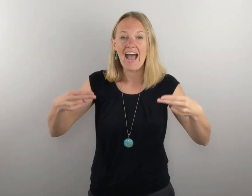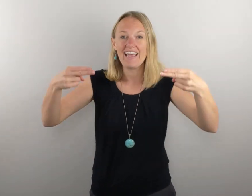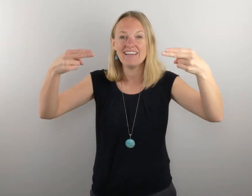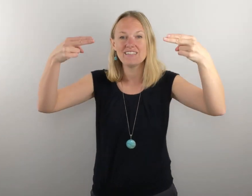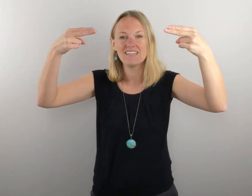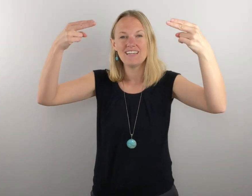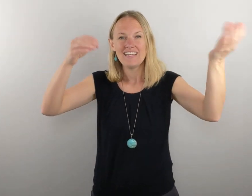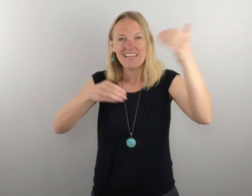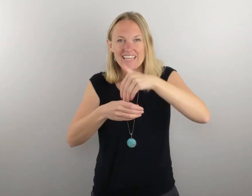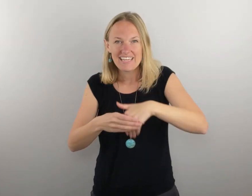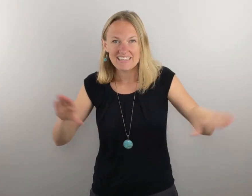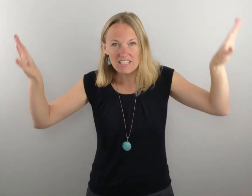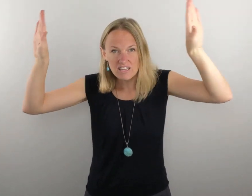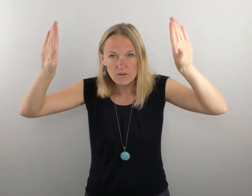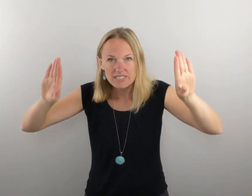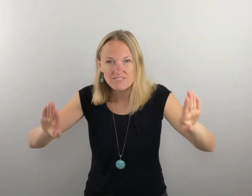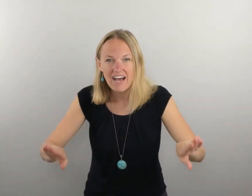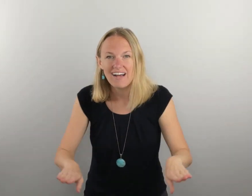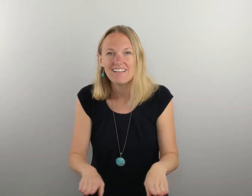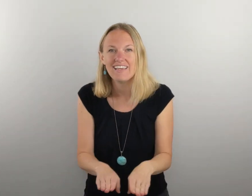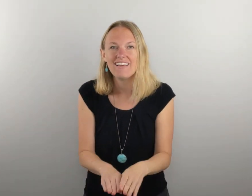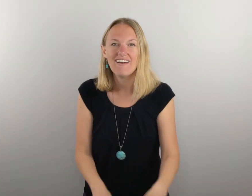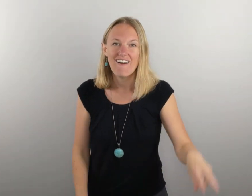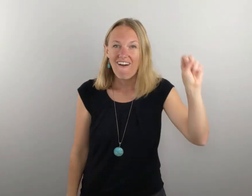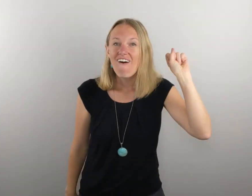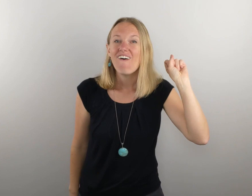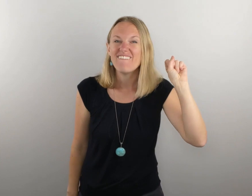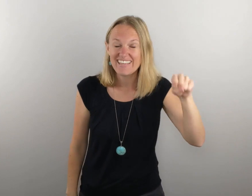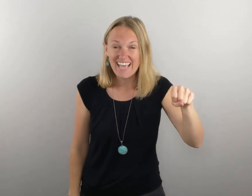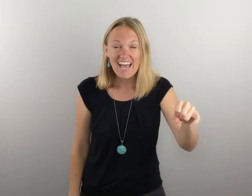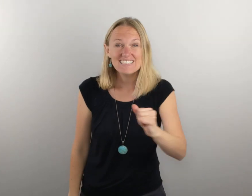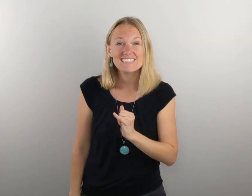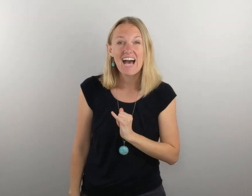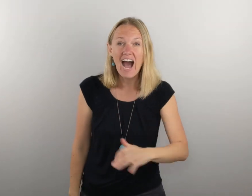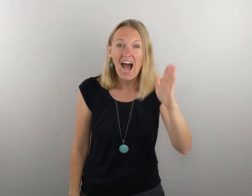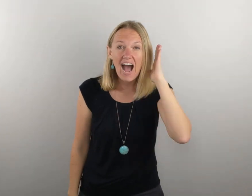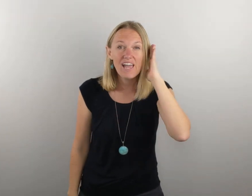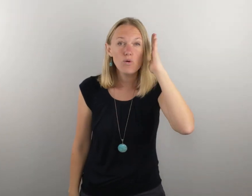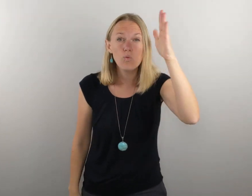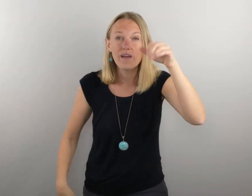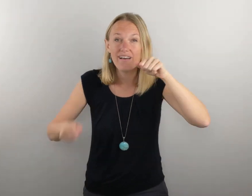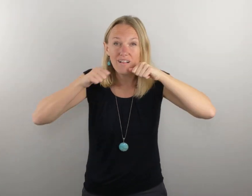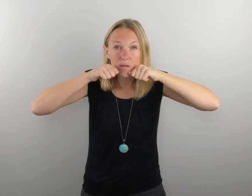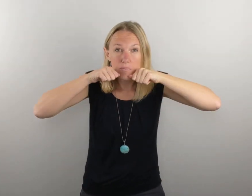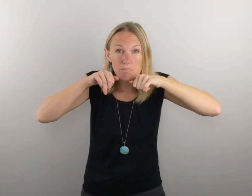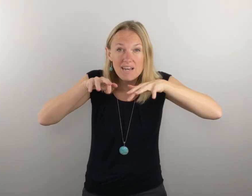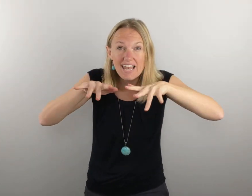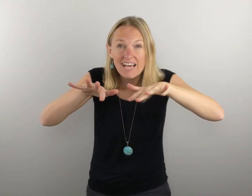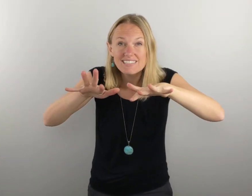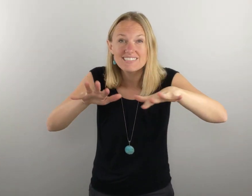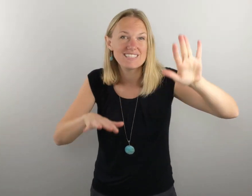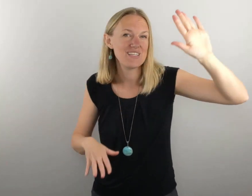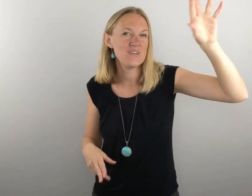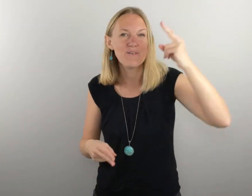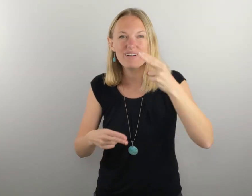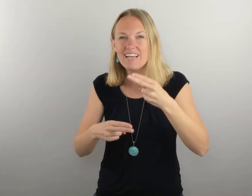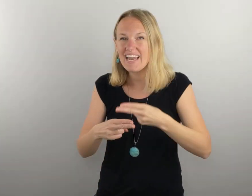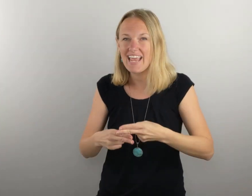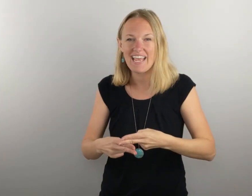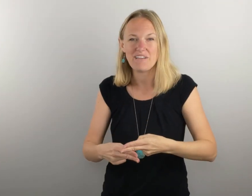high in the lowest valley. Oh, yes, I will bless your name.